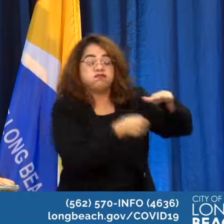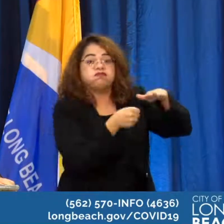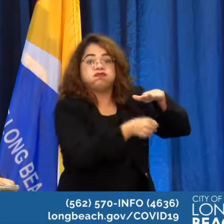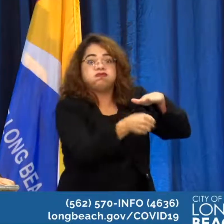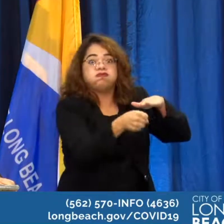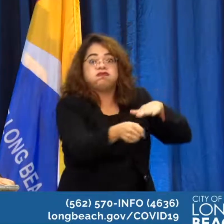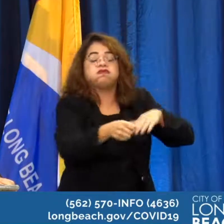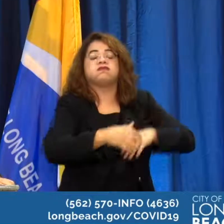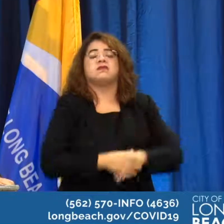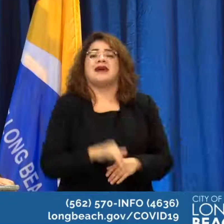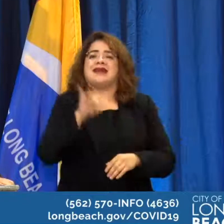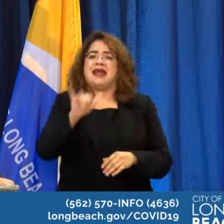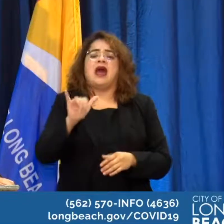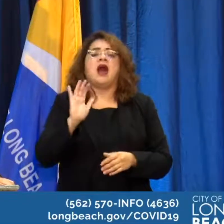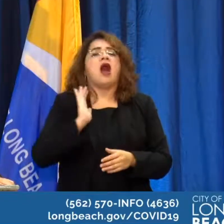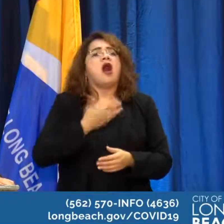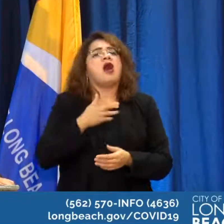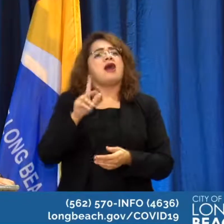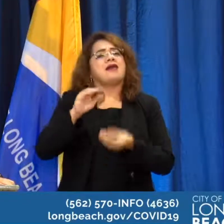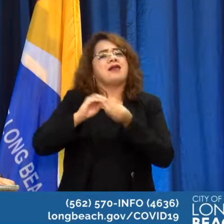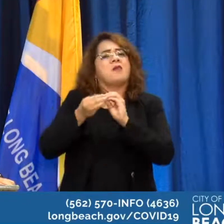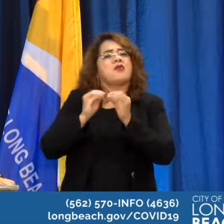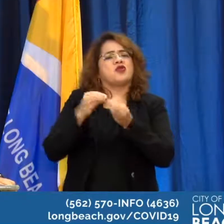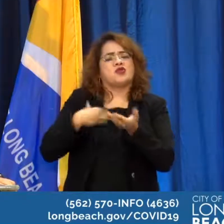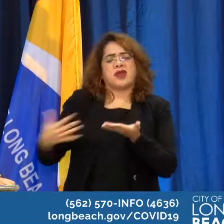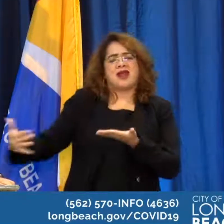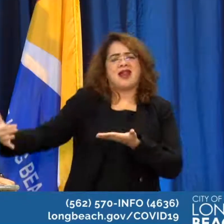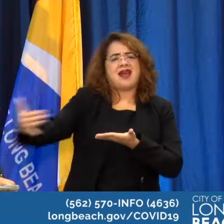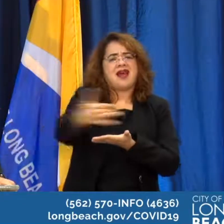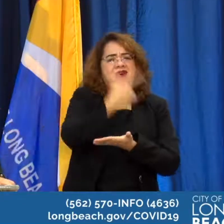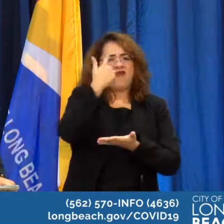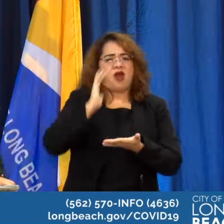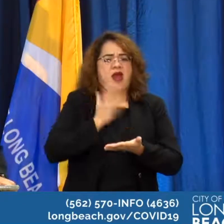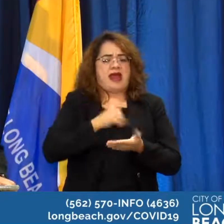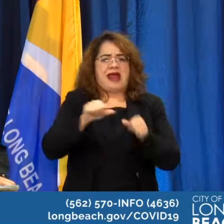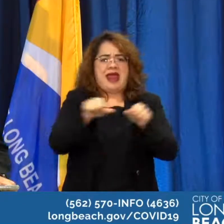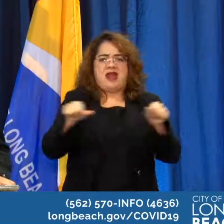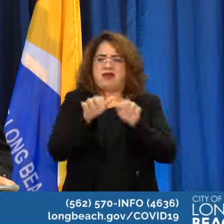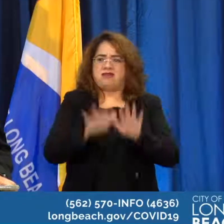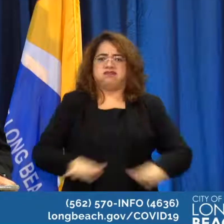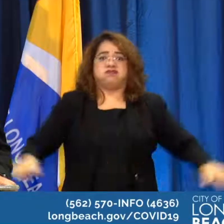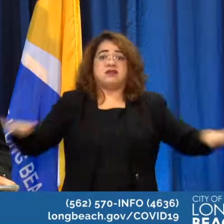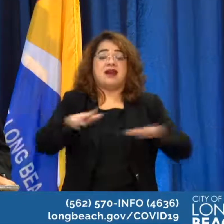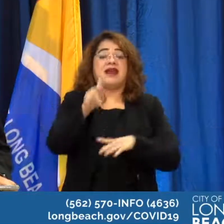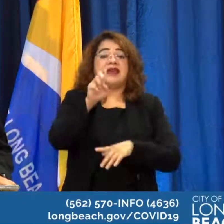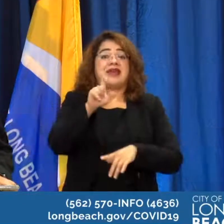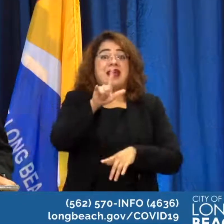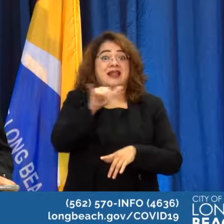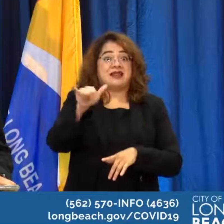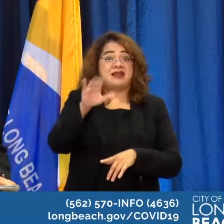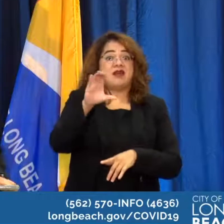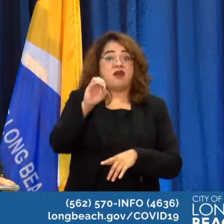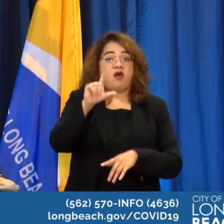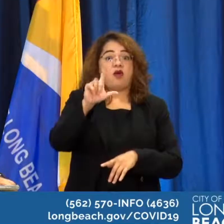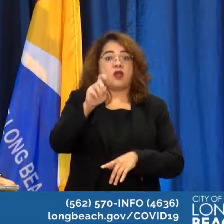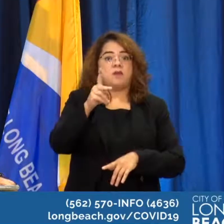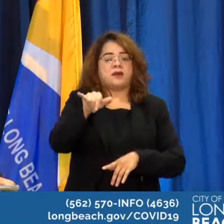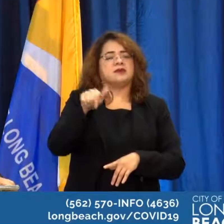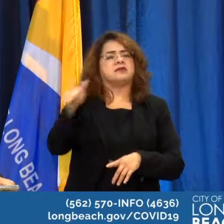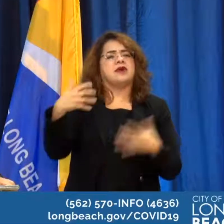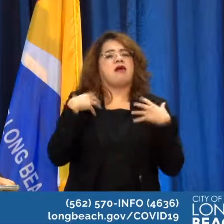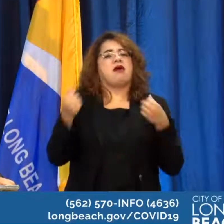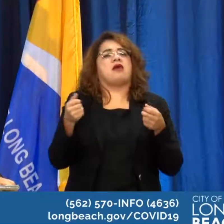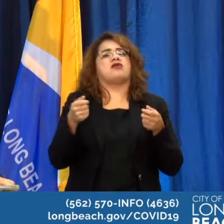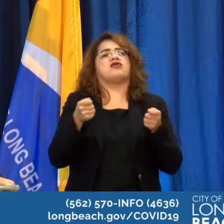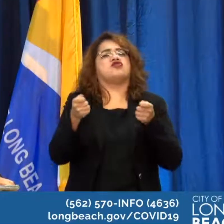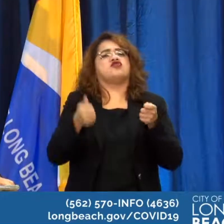of course gather data for, and the ones that we share with all of you. Kelly Colopy, who's our health director, will explain that a little bit more in